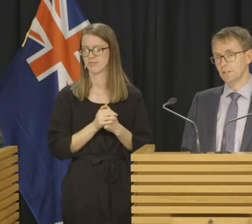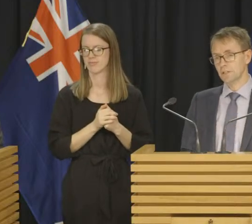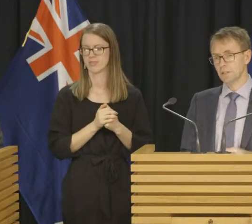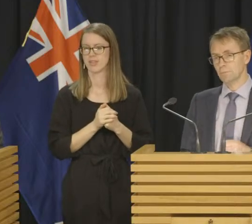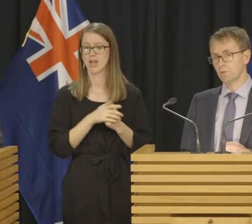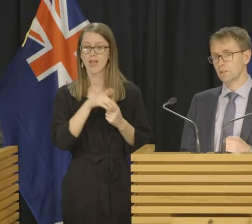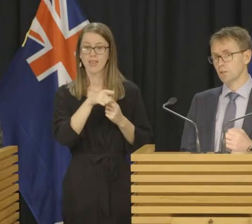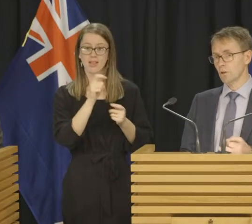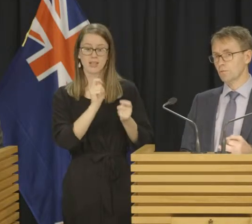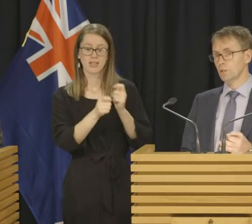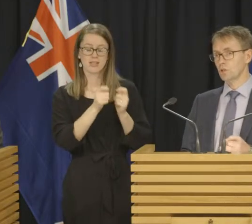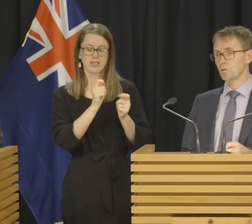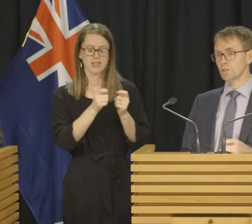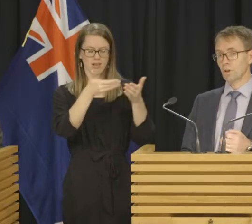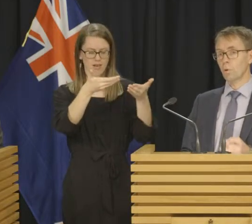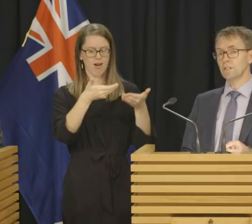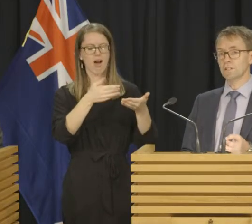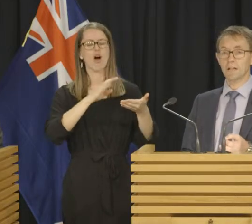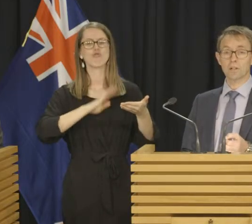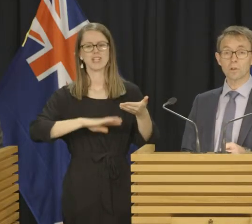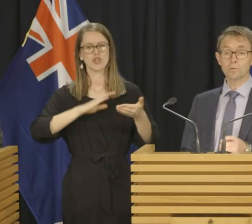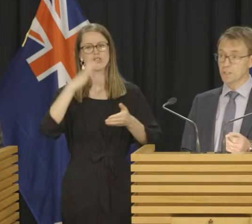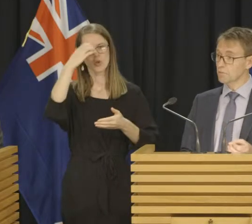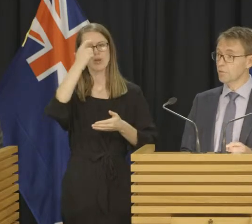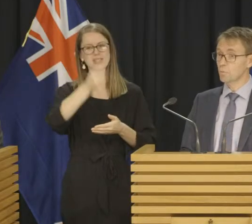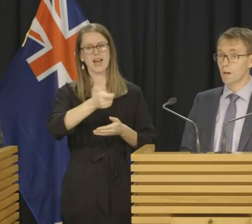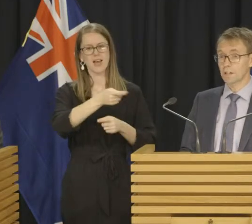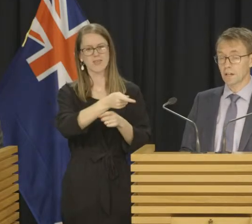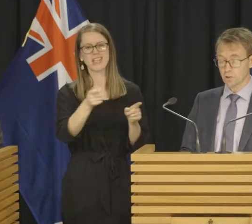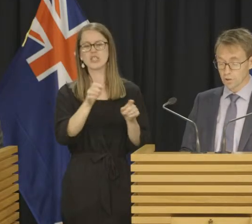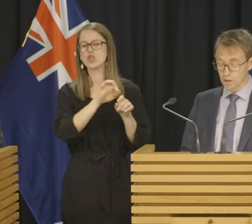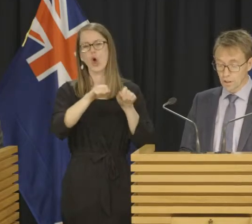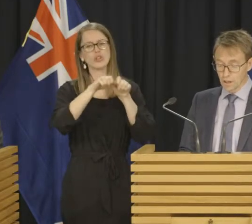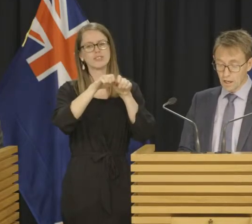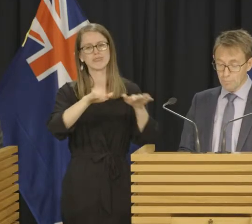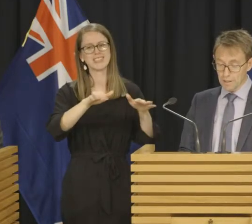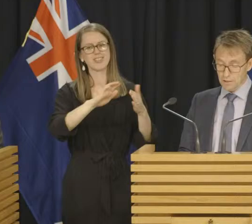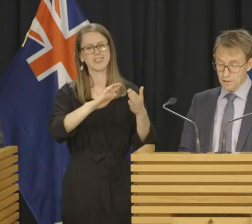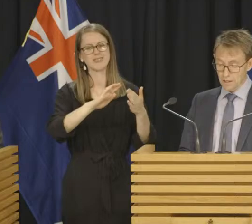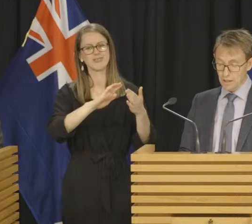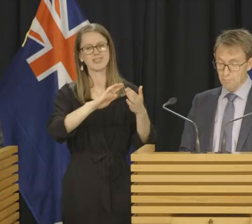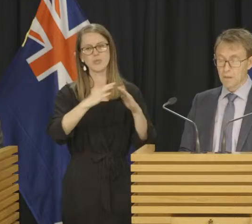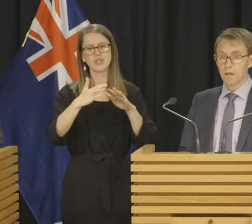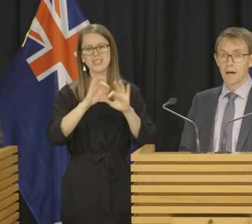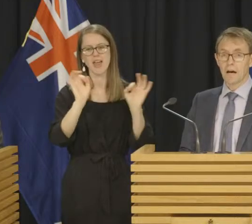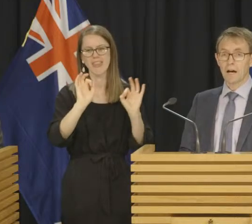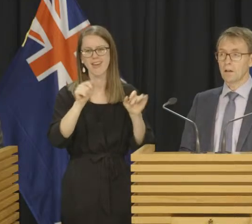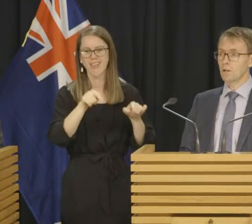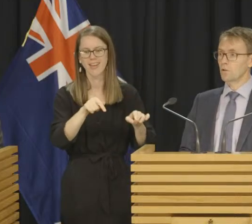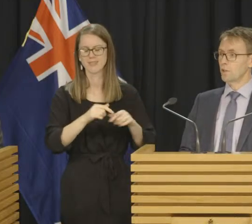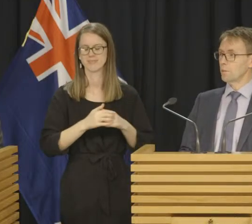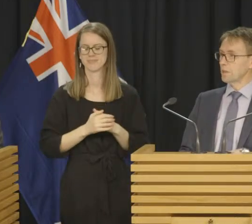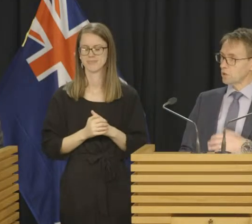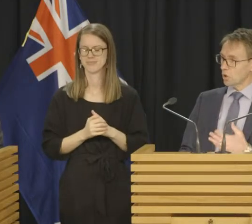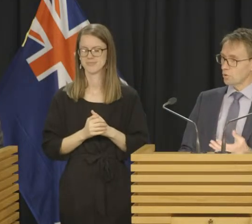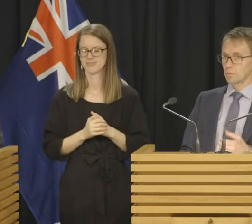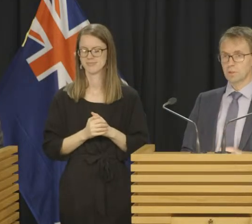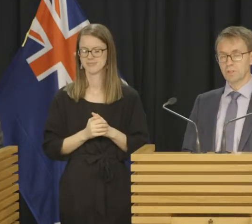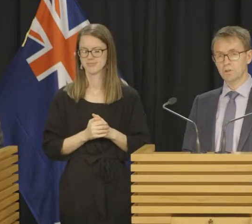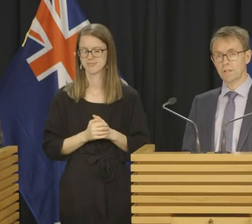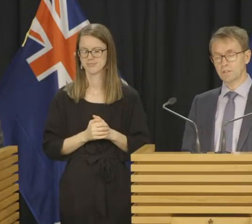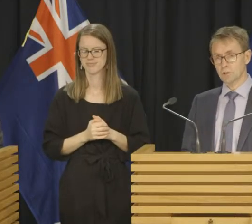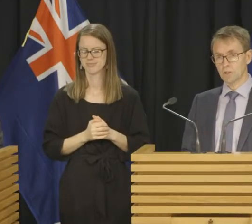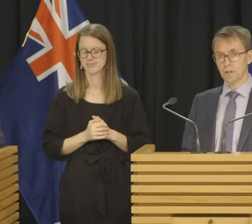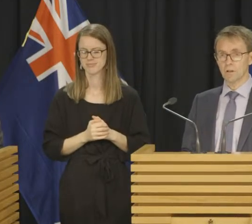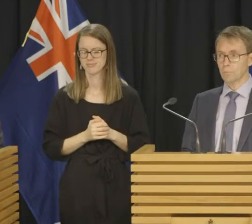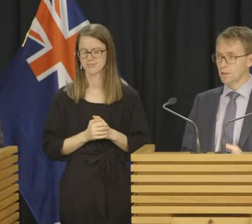outcome of that testing provides a lot of reassurance for Queenstown locals and for the wider country about there being no